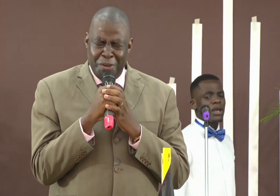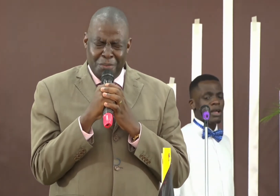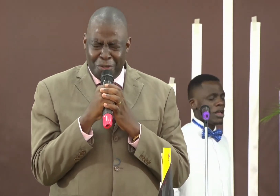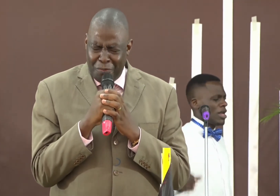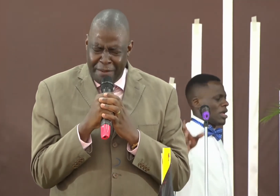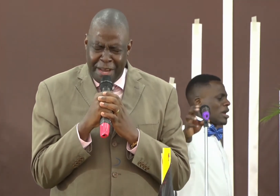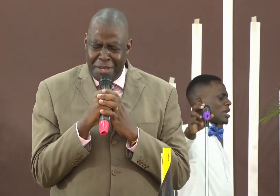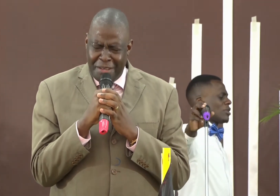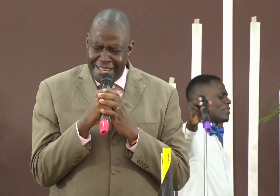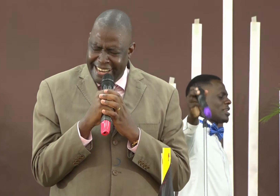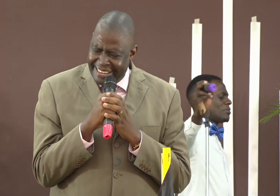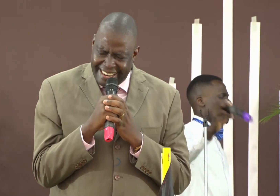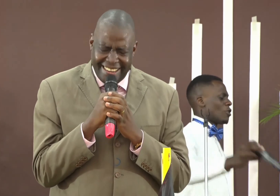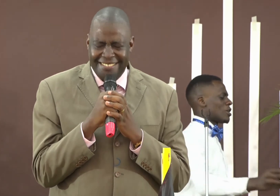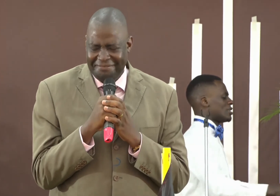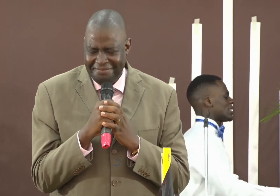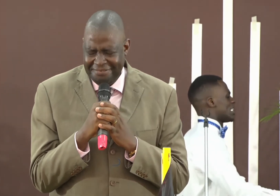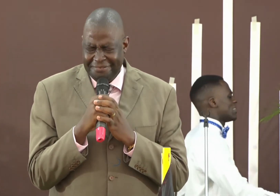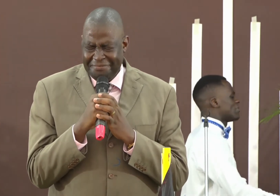tusinda omwoyo omutukuvu amaamire Uganda.